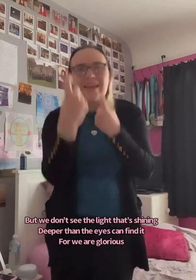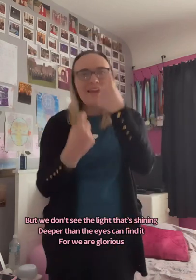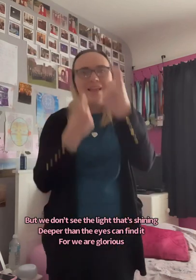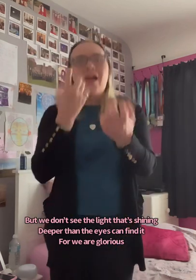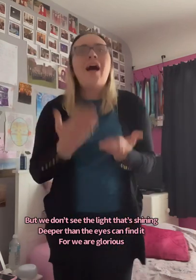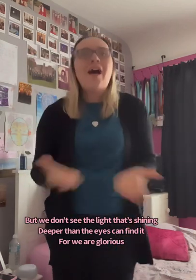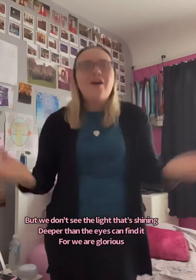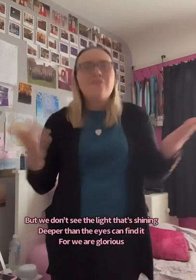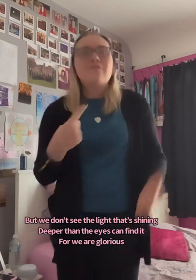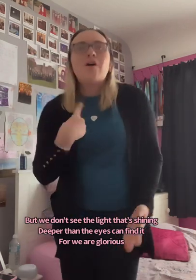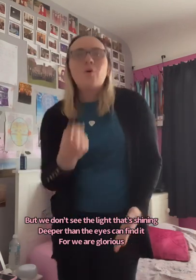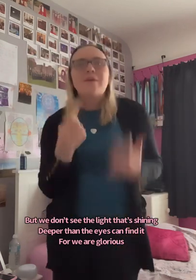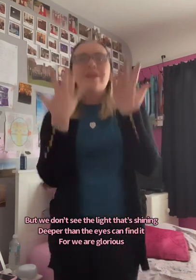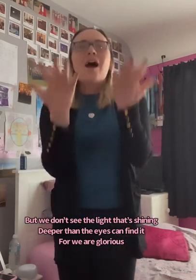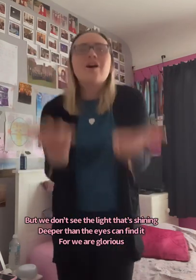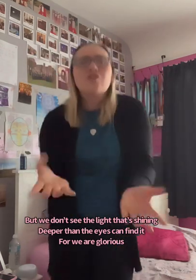it. For we are